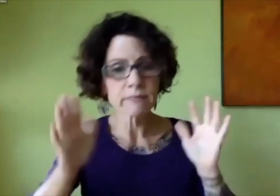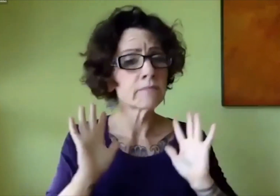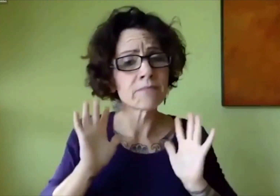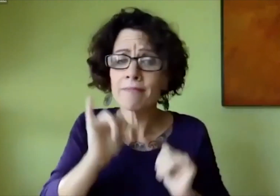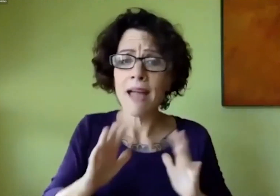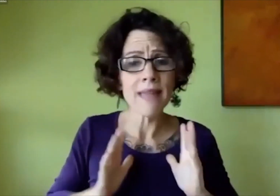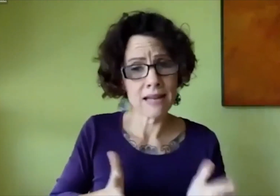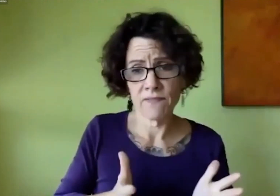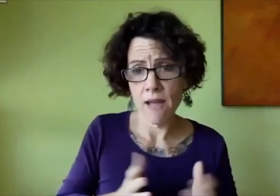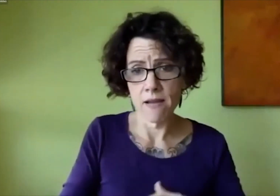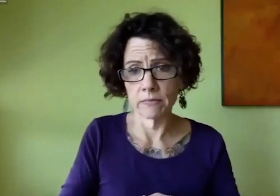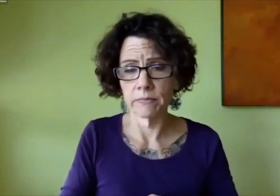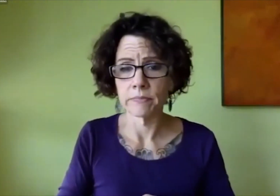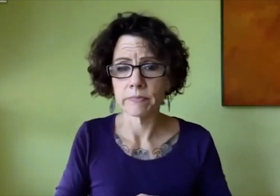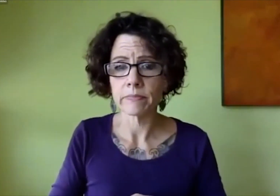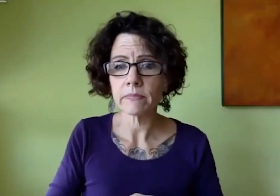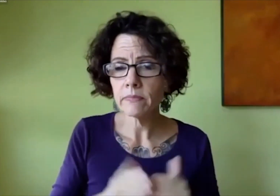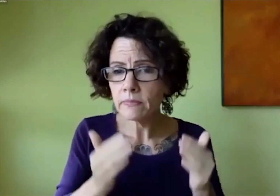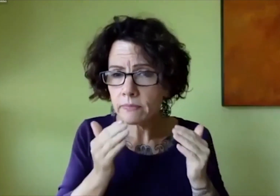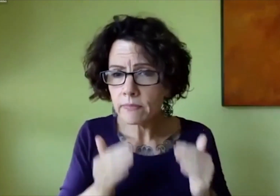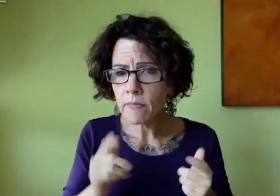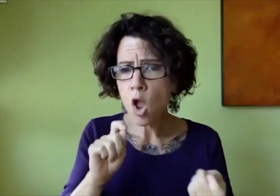not reference that house anymore.